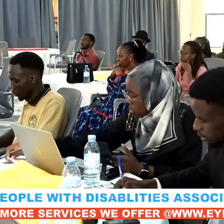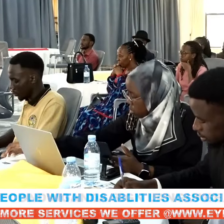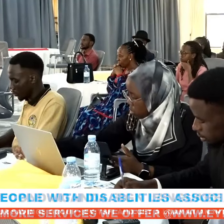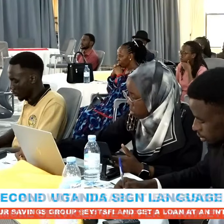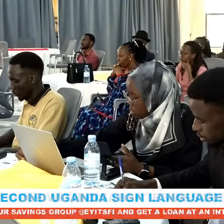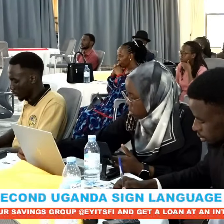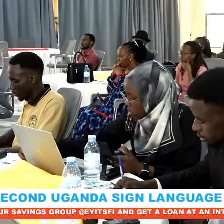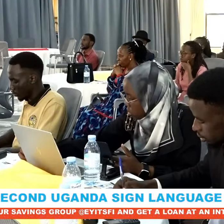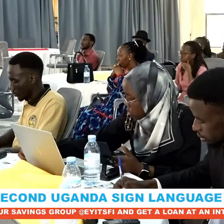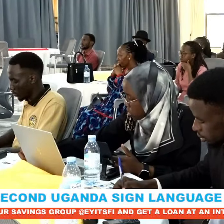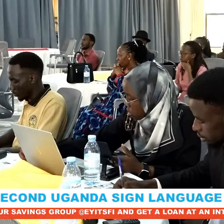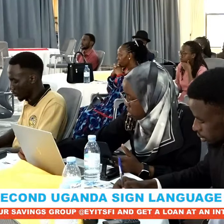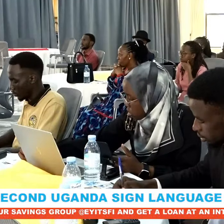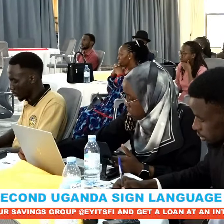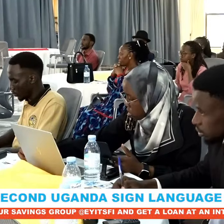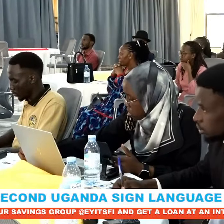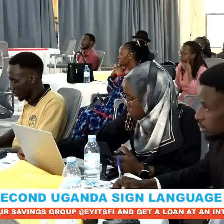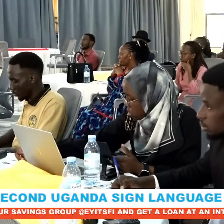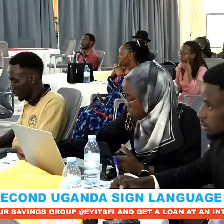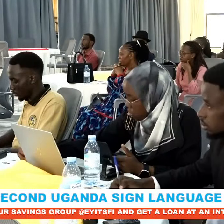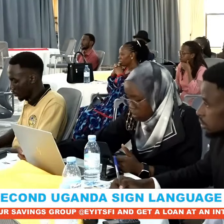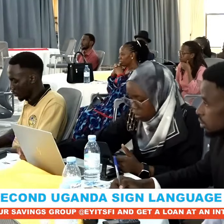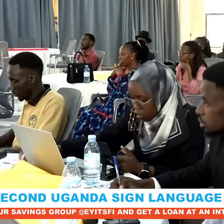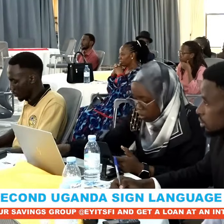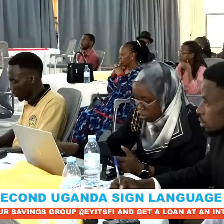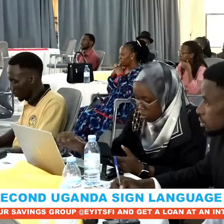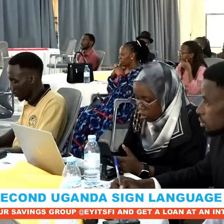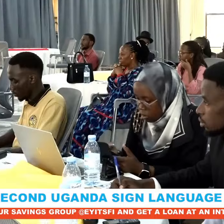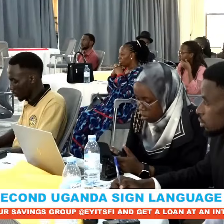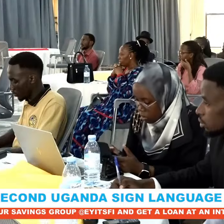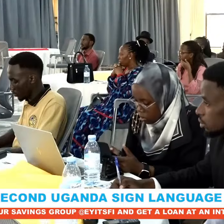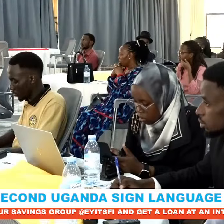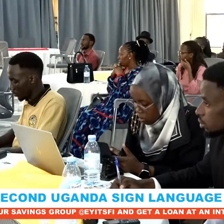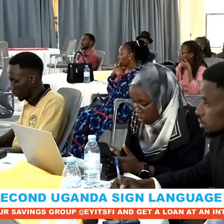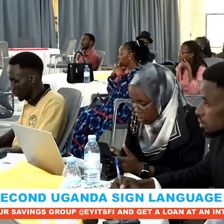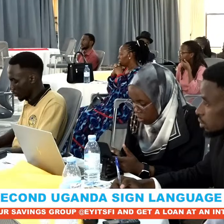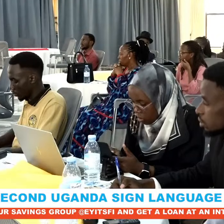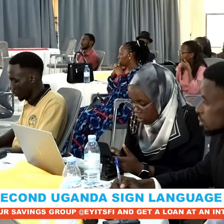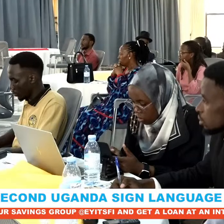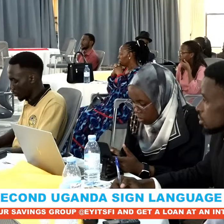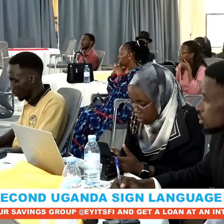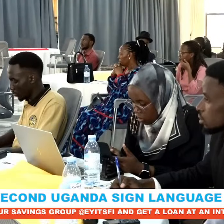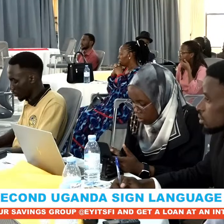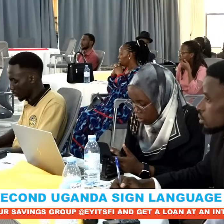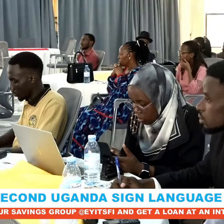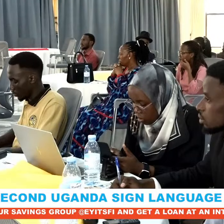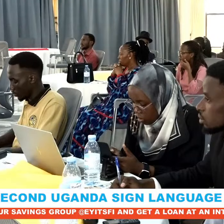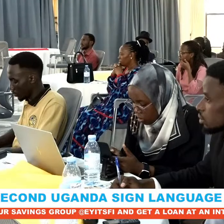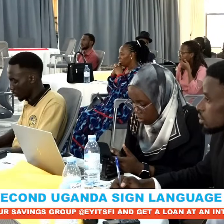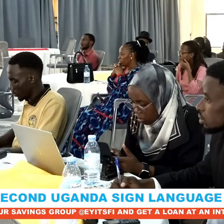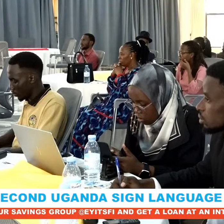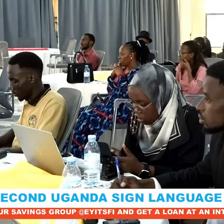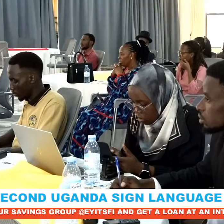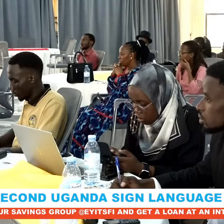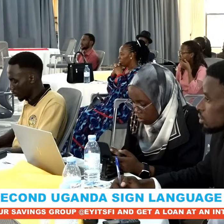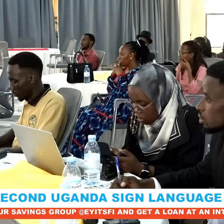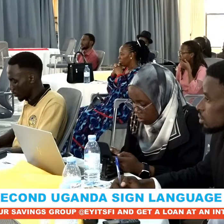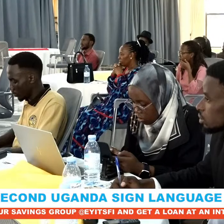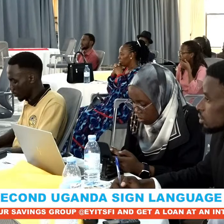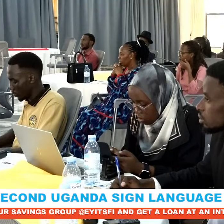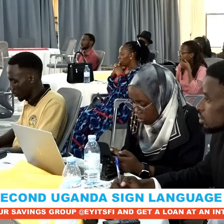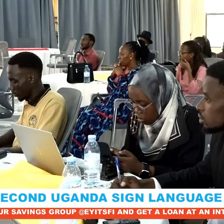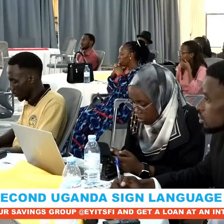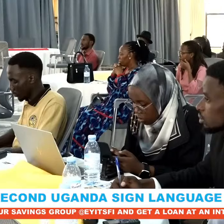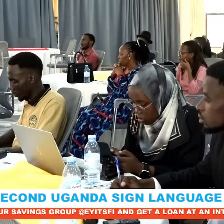much resonance from the speaker, I think, because of being too close. Or maybe, can you adjust it maybe a bit of low